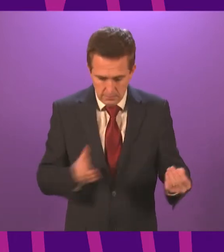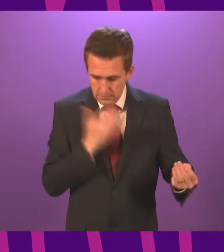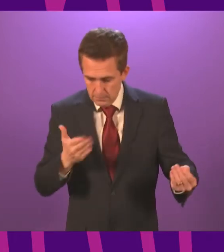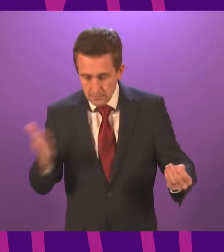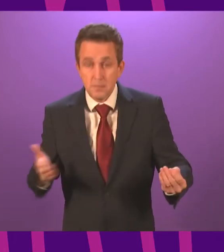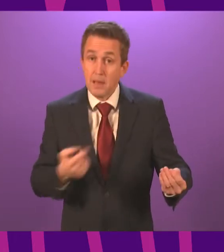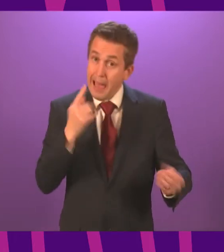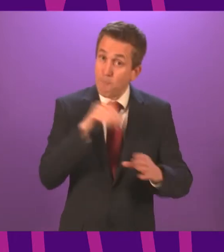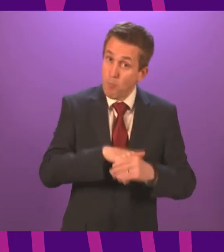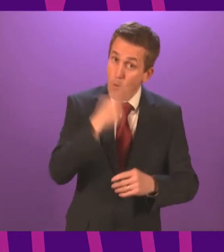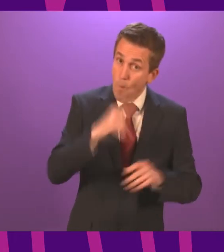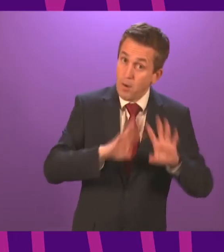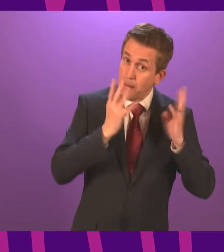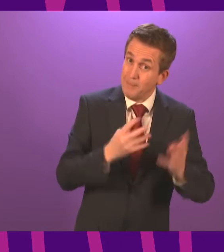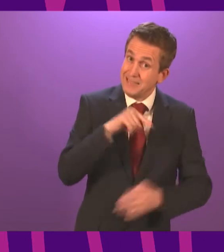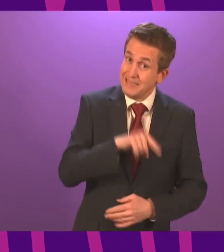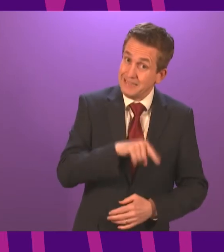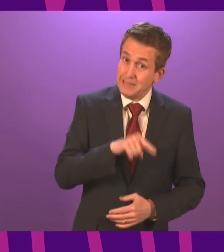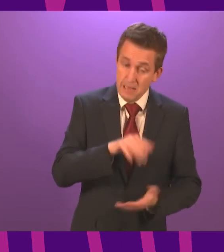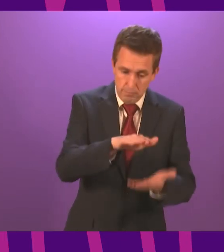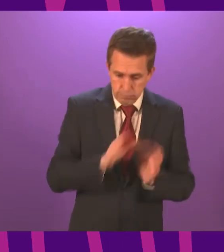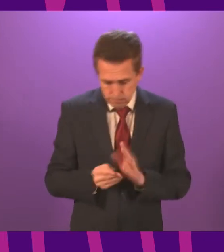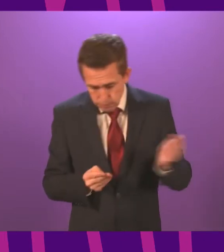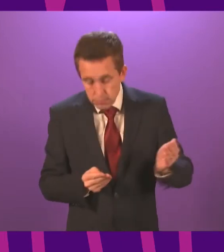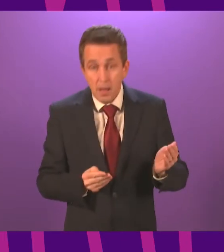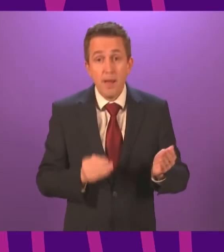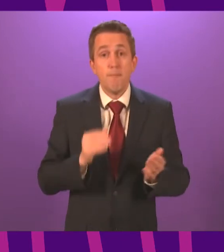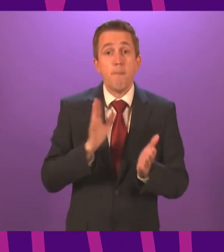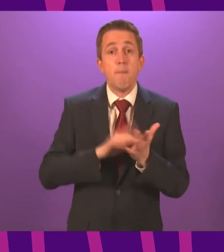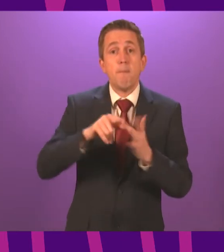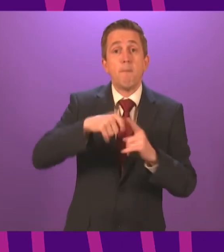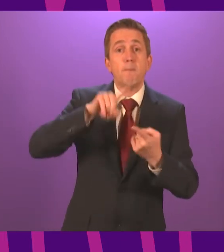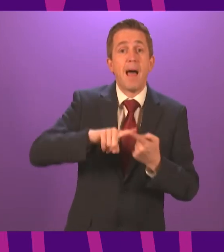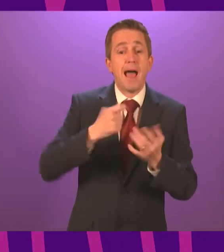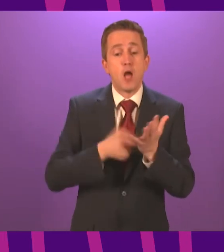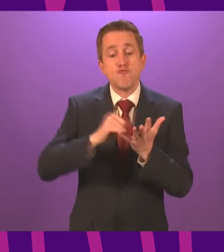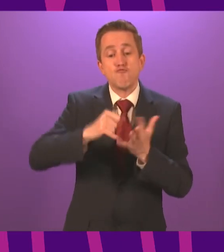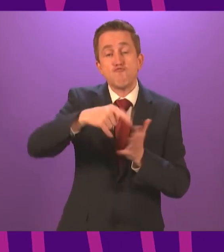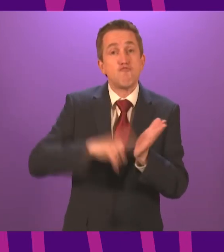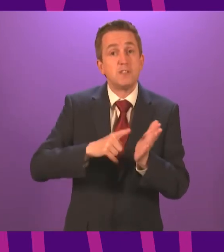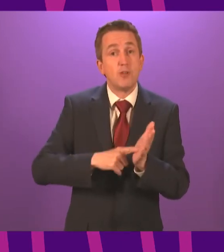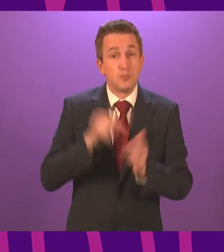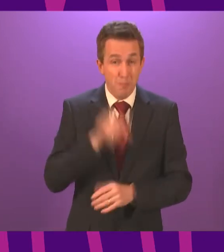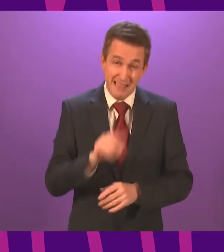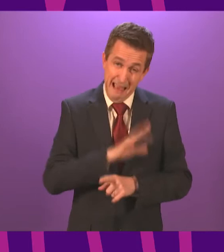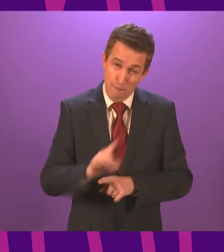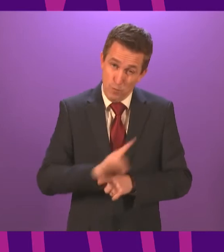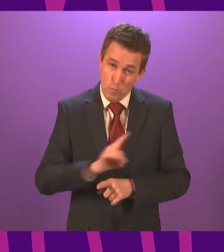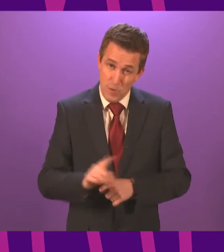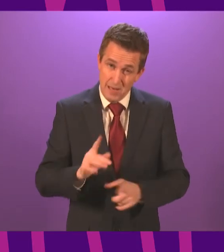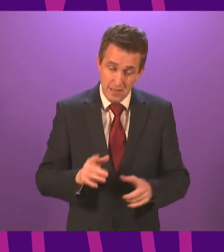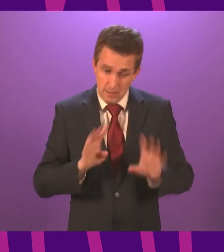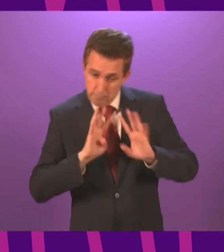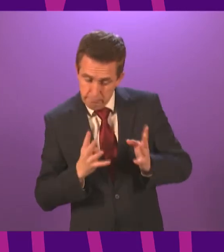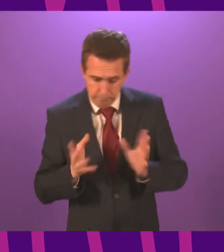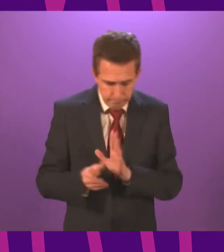and we pore over the detail of this. And the Cabinet Secretary, Mike Russell, has been there nearly every week. So the idea that there's not a level